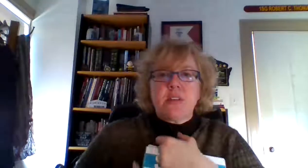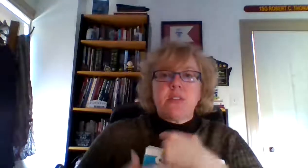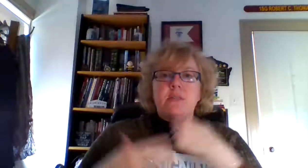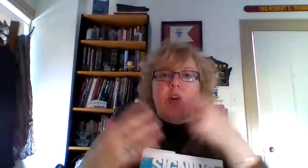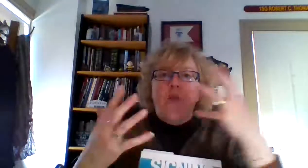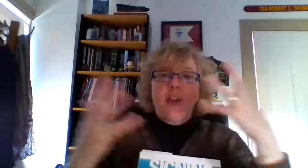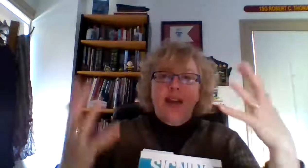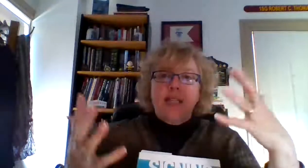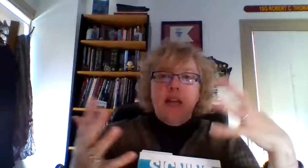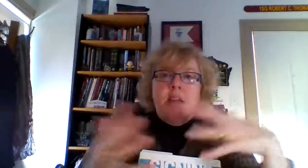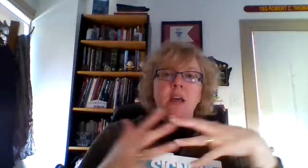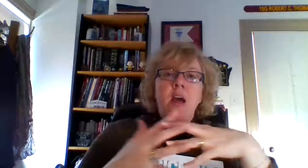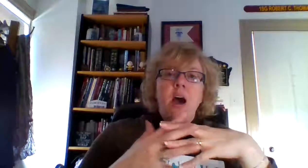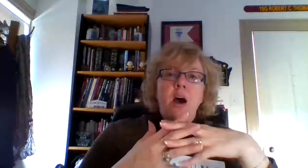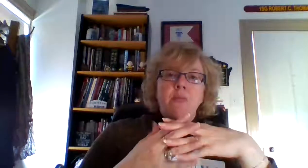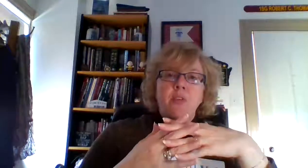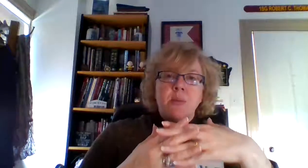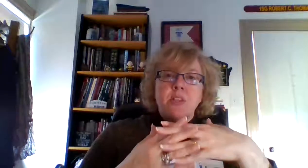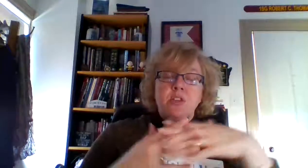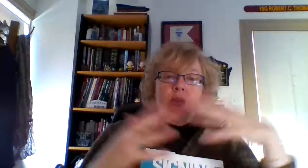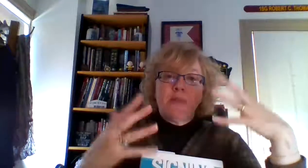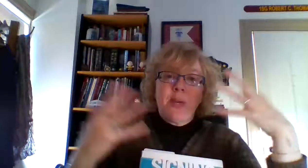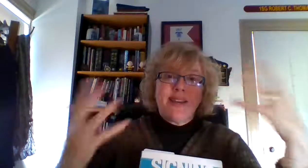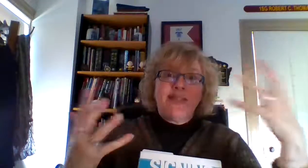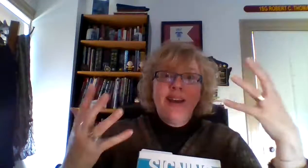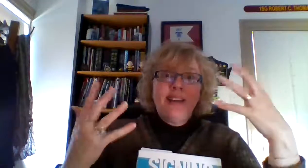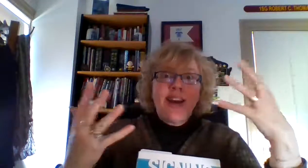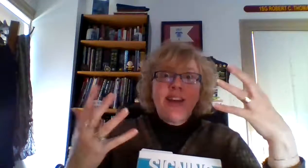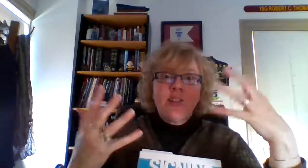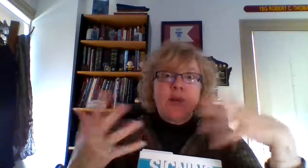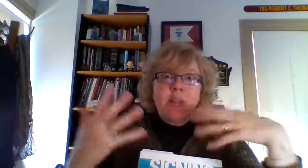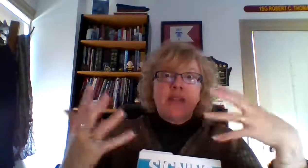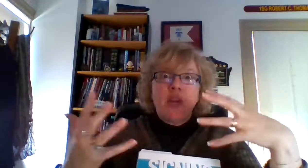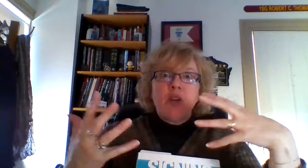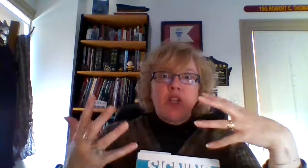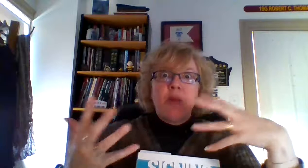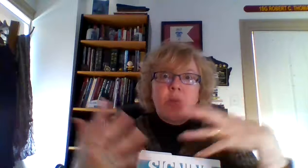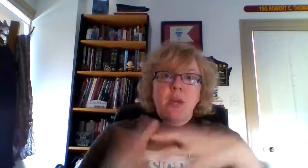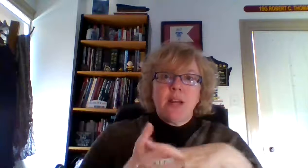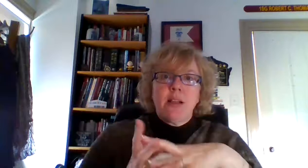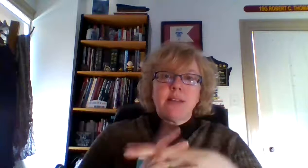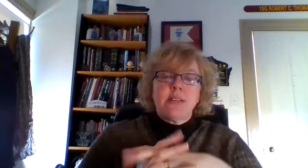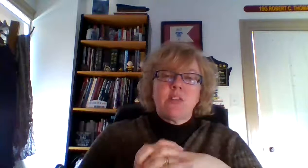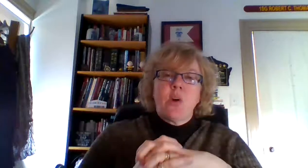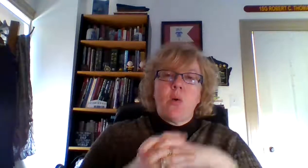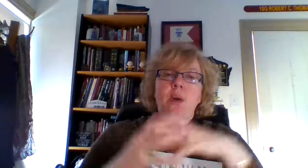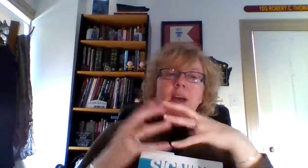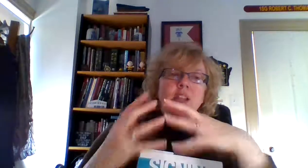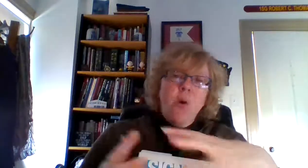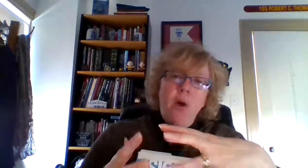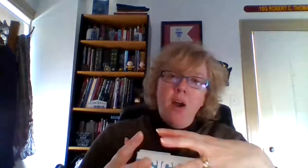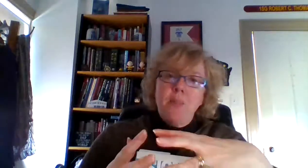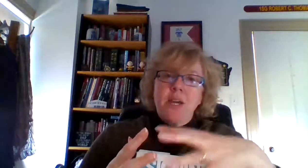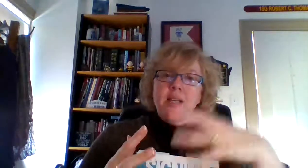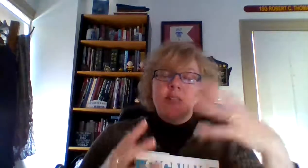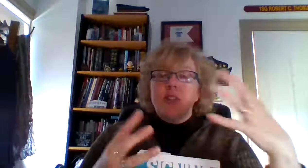this COVID-19 for some of the students, because signing is really something you should be doing in class. And so it's so hard because there's a lot